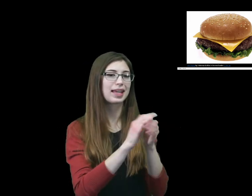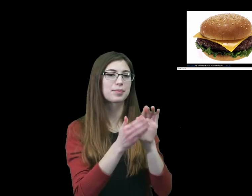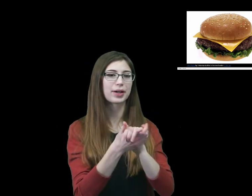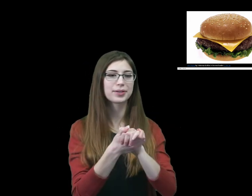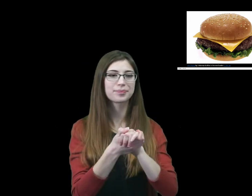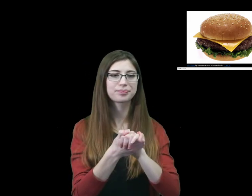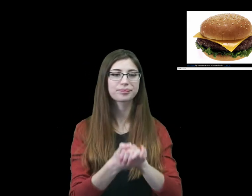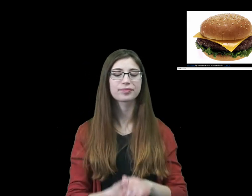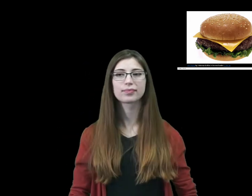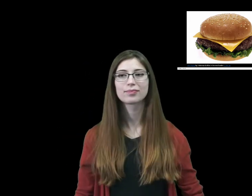Hamburger.